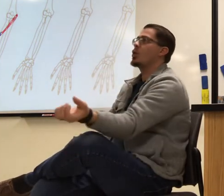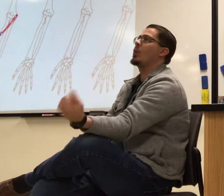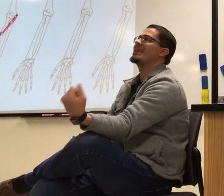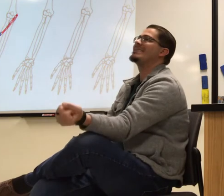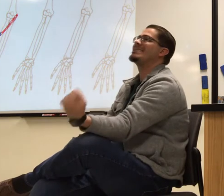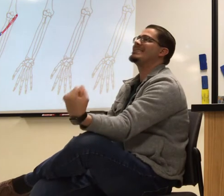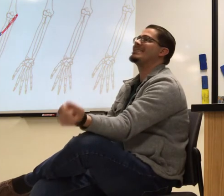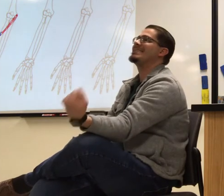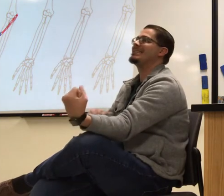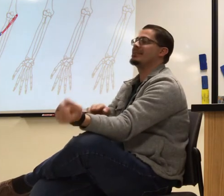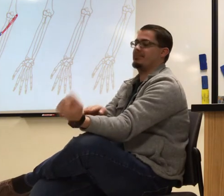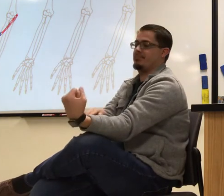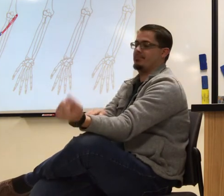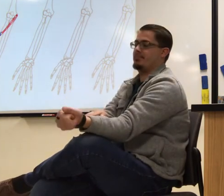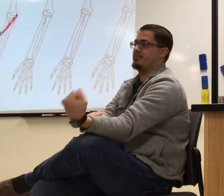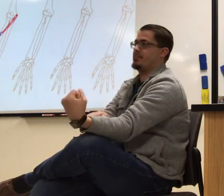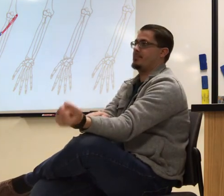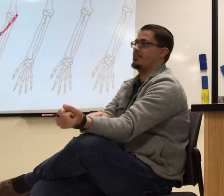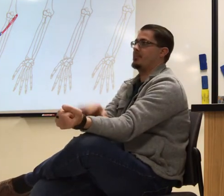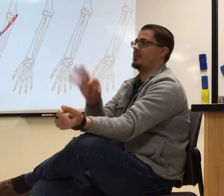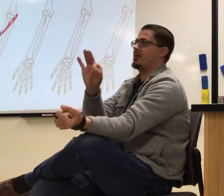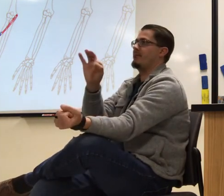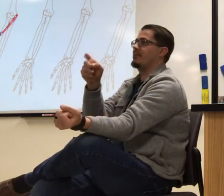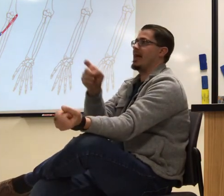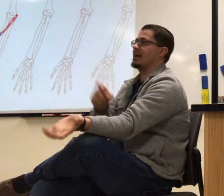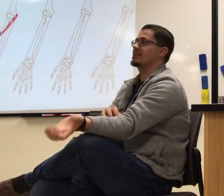Wrist. This muscle can flex the wrist.